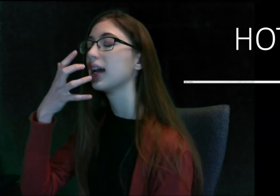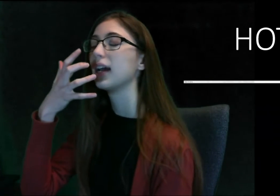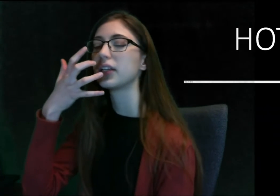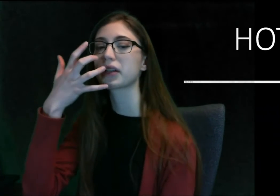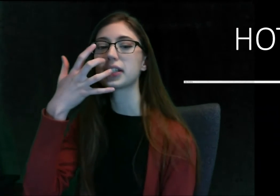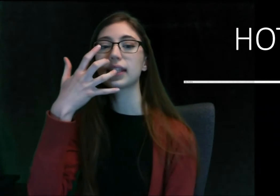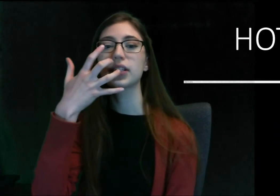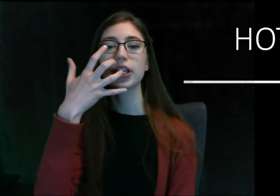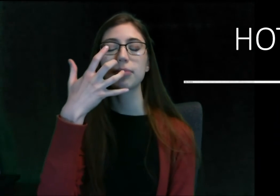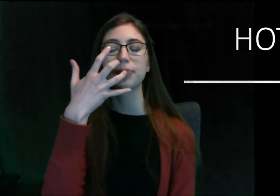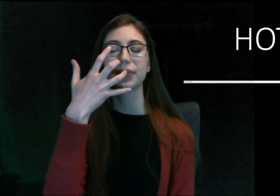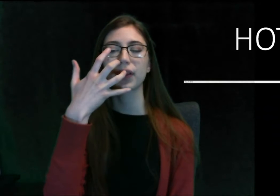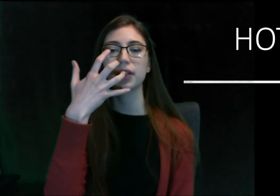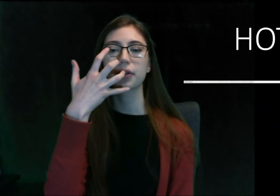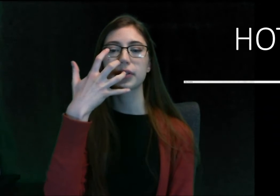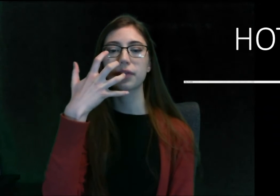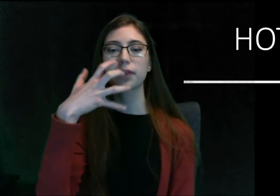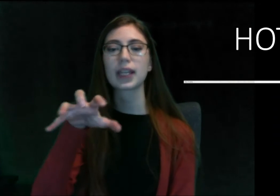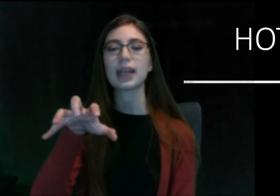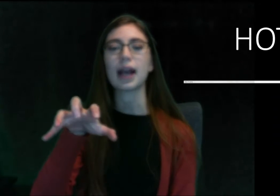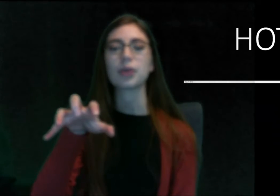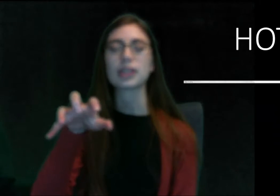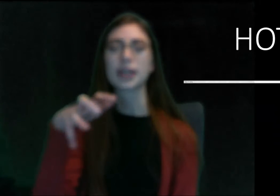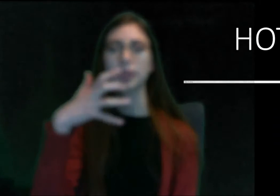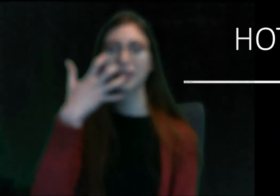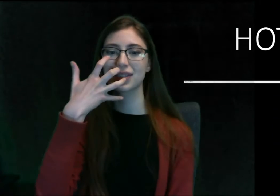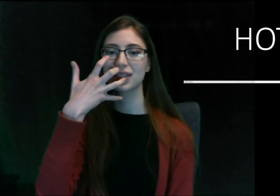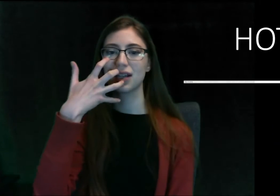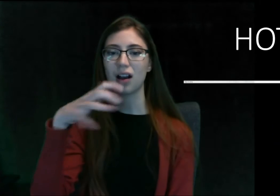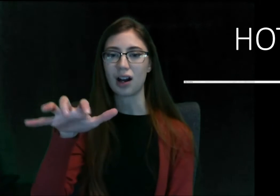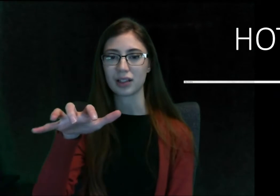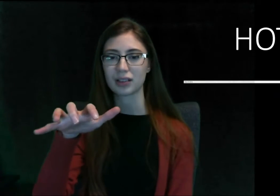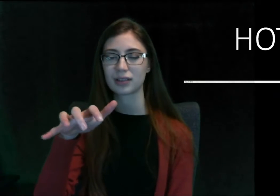You're going to take this shape and you're going to flick it out and downwards. Hot.